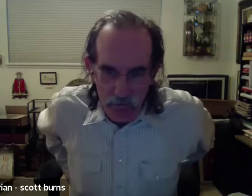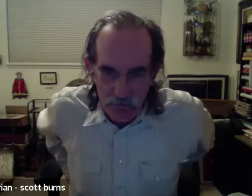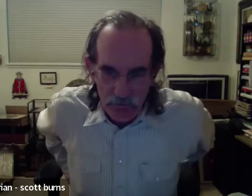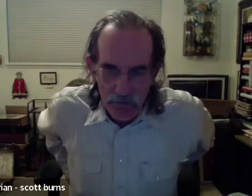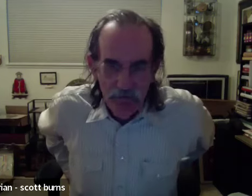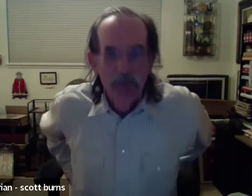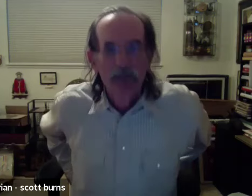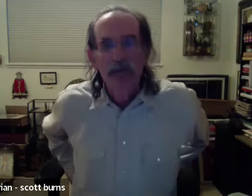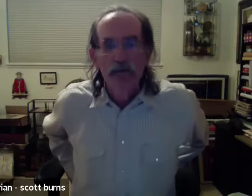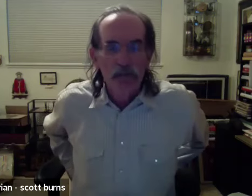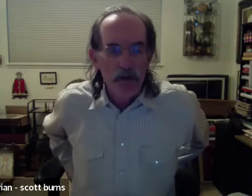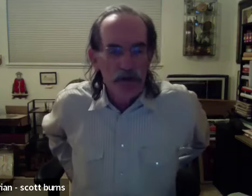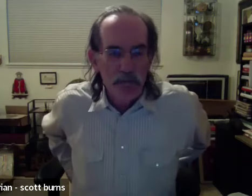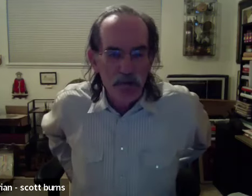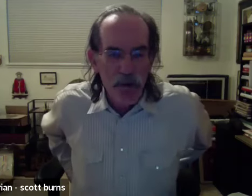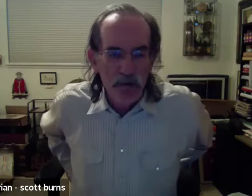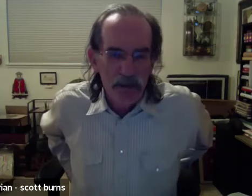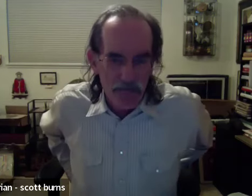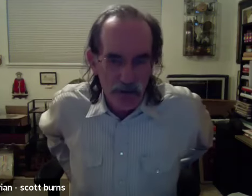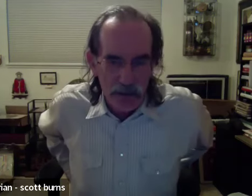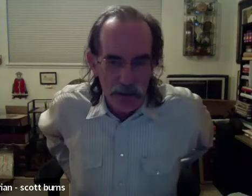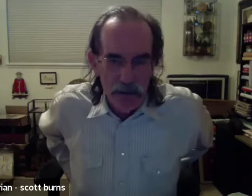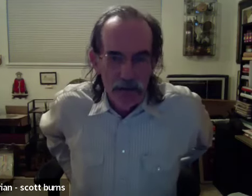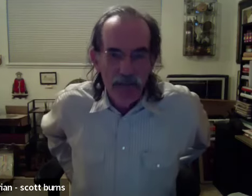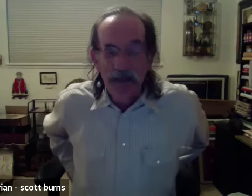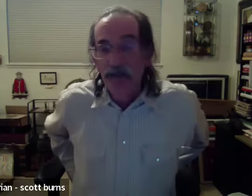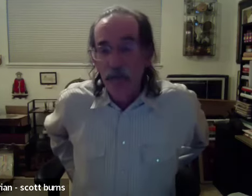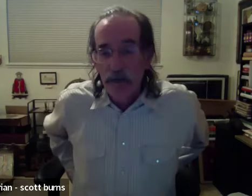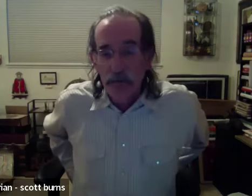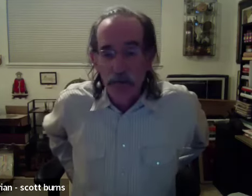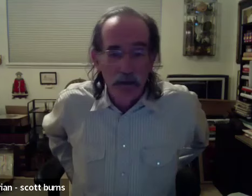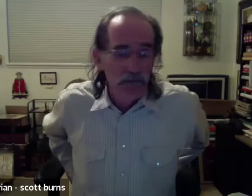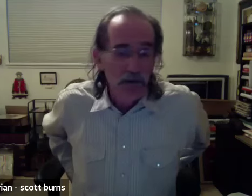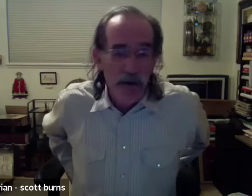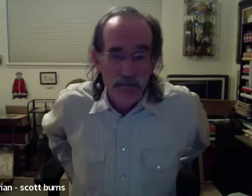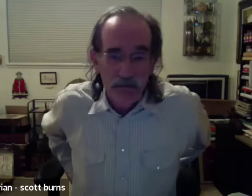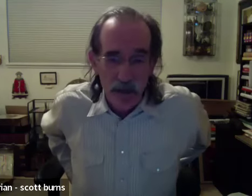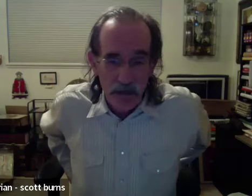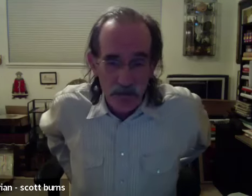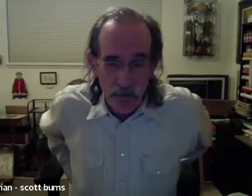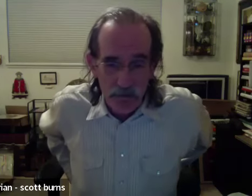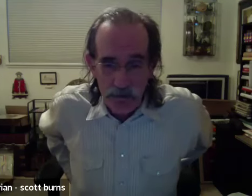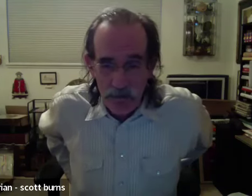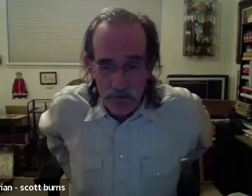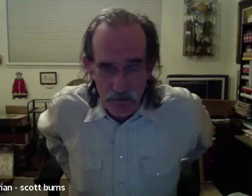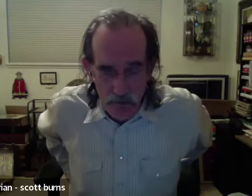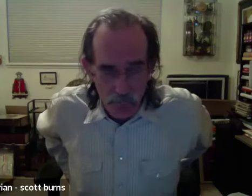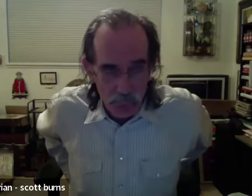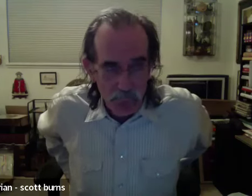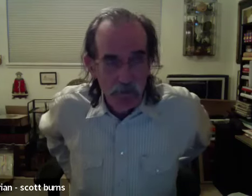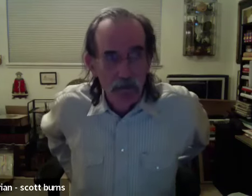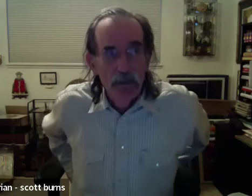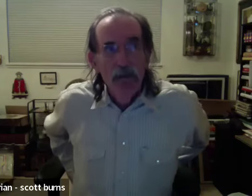in Chiapas. So there was a motion to postpone indefinitely. That gets rid of it, and there's no adverse consequences to a yes/no